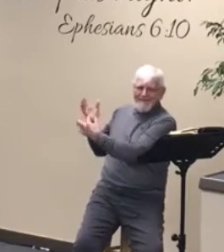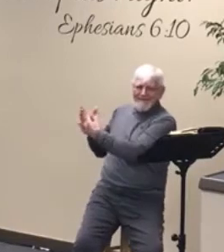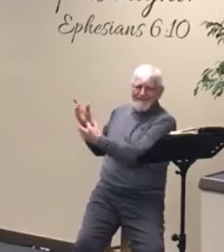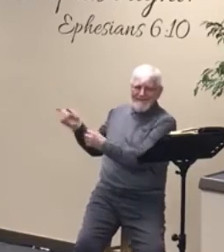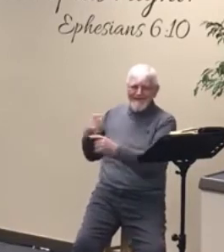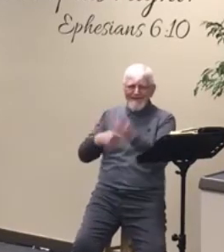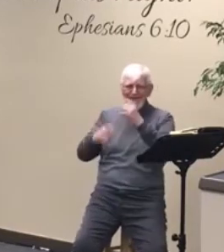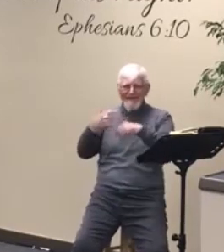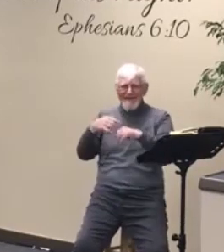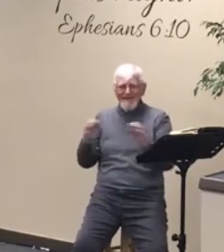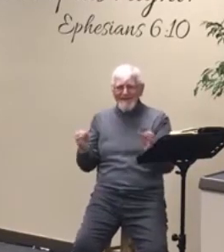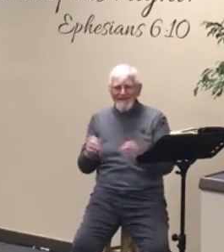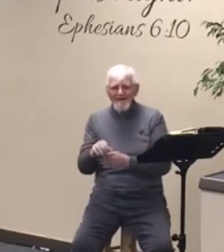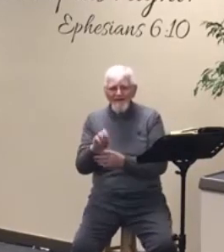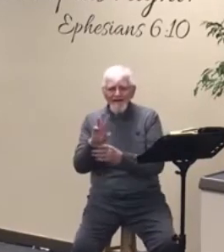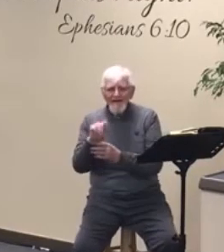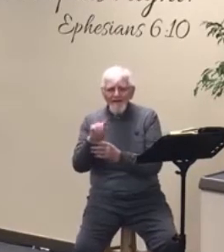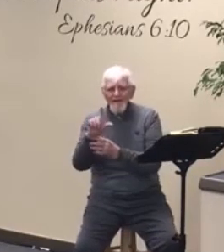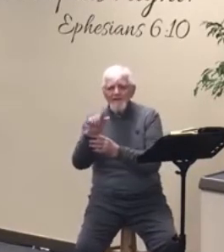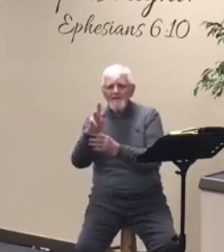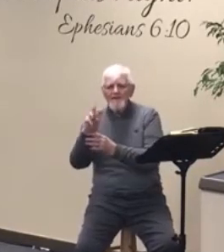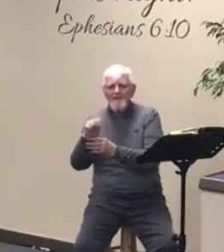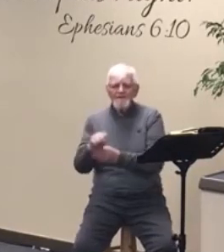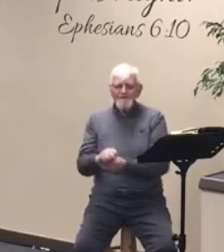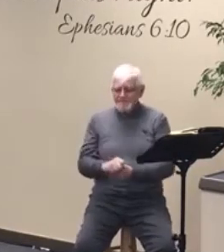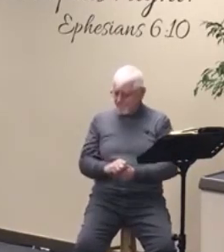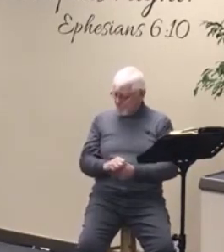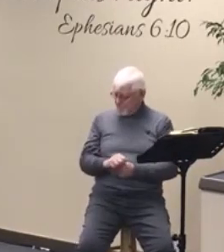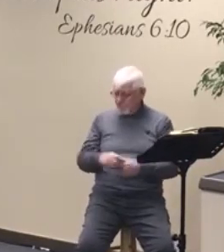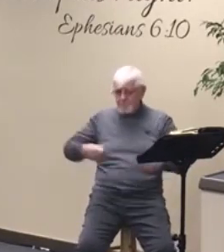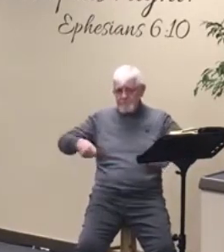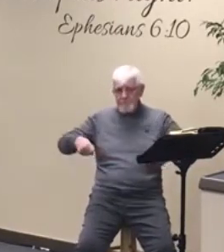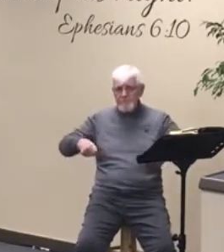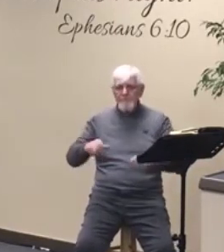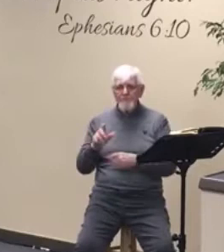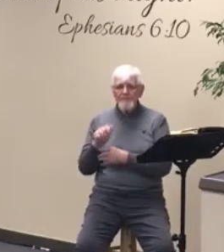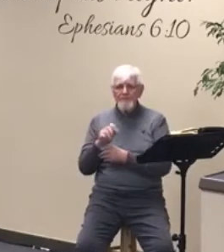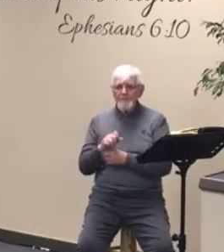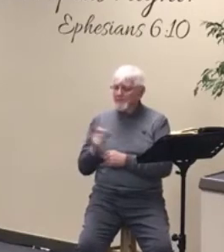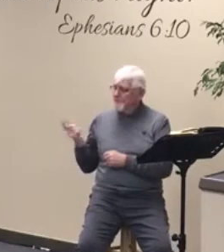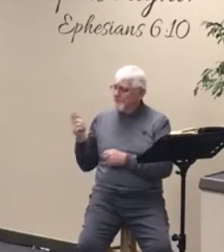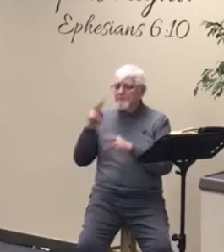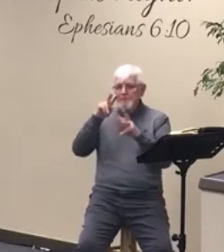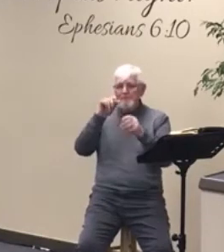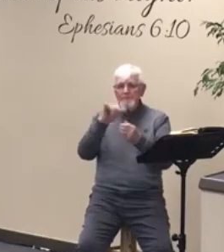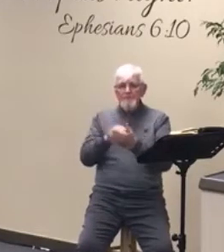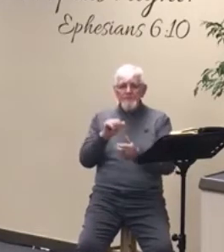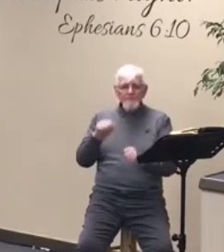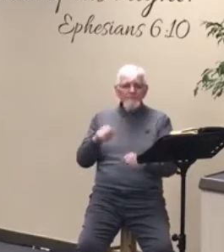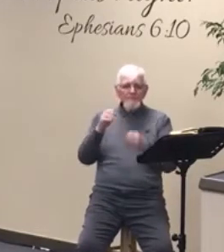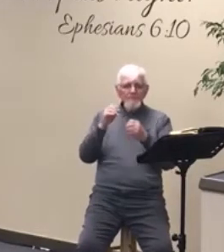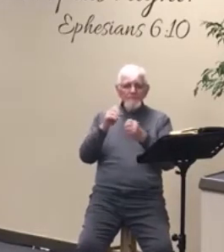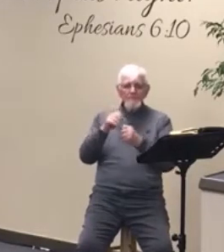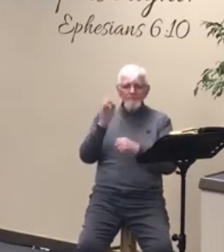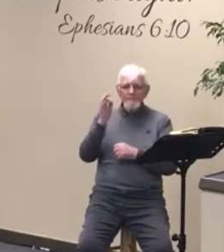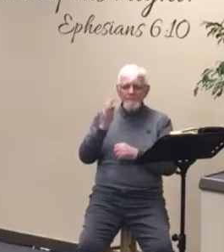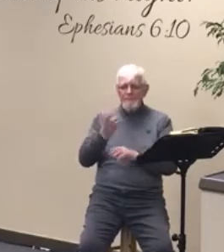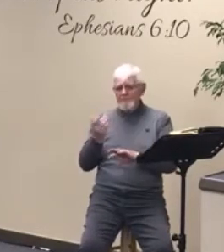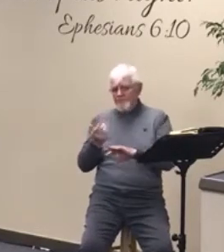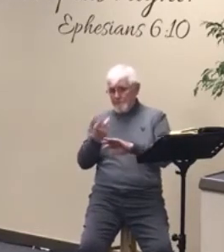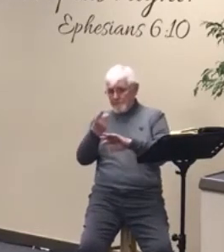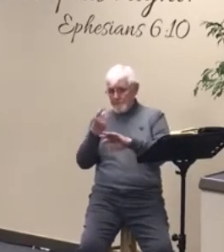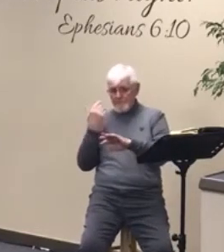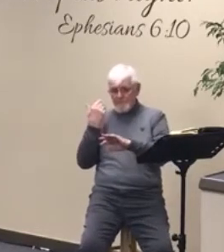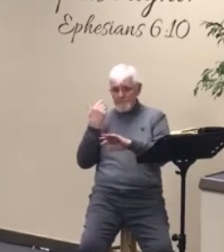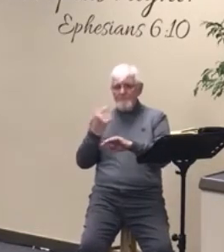was in the Outlaws biker gang back in the 80s. And so I'm looking forward to having him here preach. How many of you have heard David Spurgeon preach before?